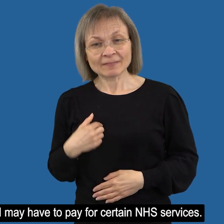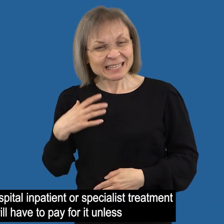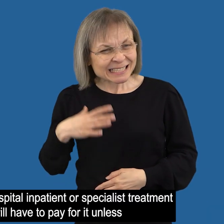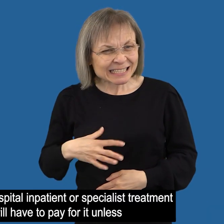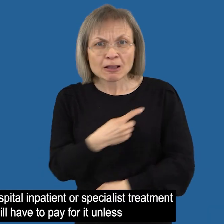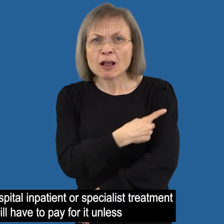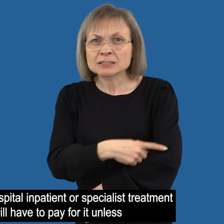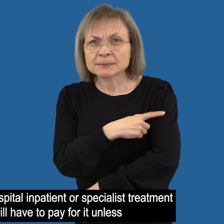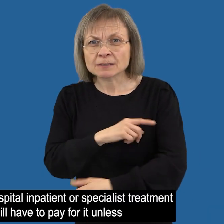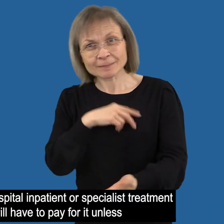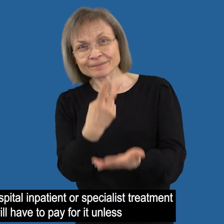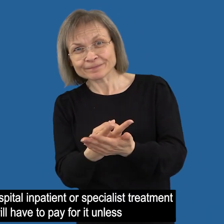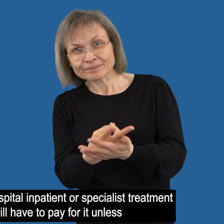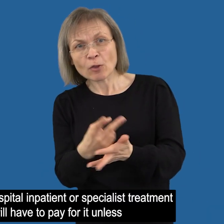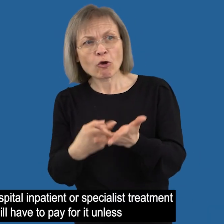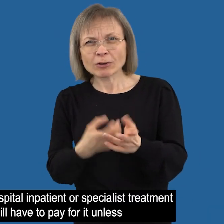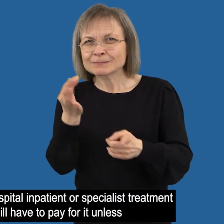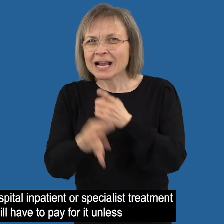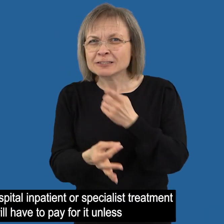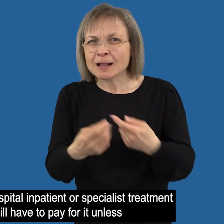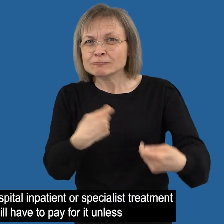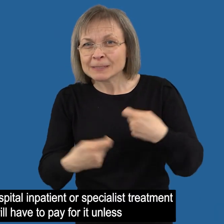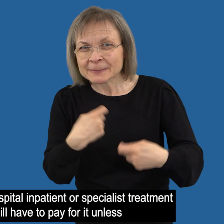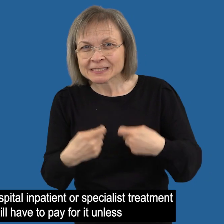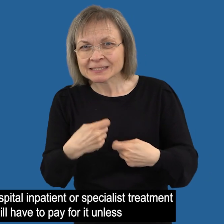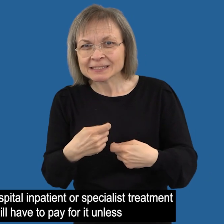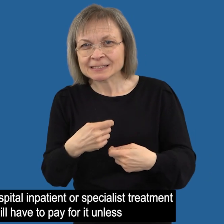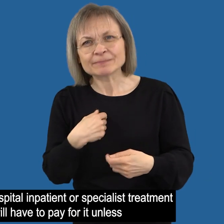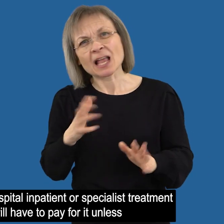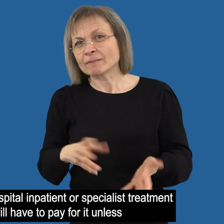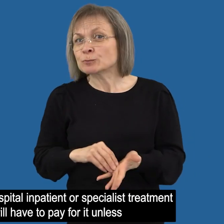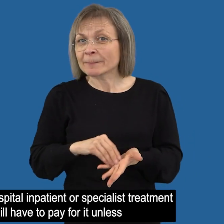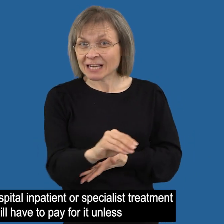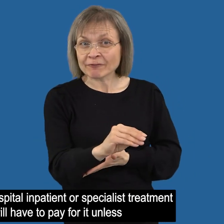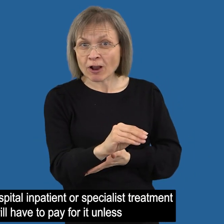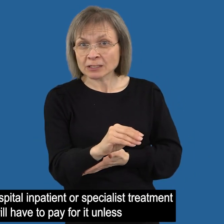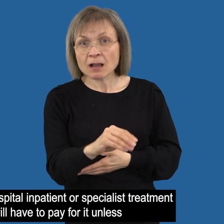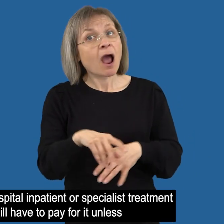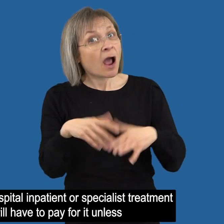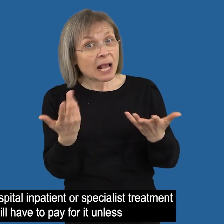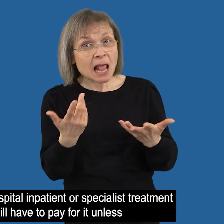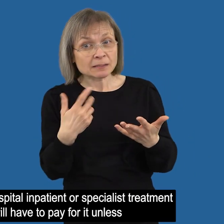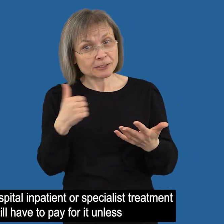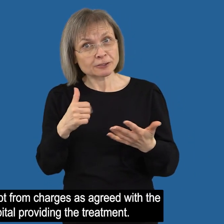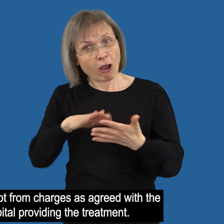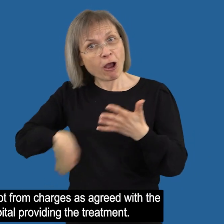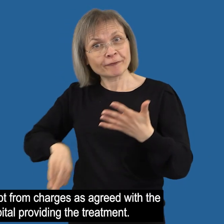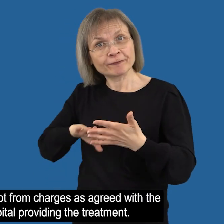If I need hospital, inpatient or specialist treatment, I will have to pay for it, unless I am exempt from charges as agreed with